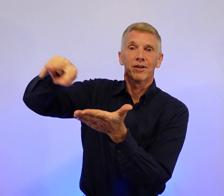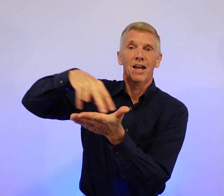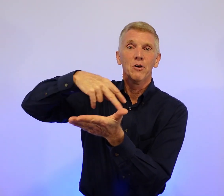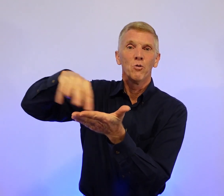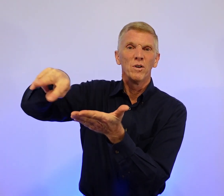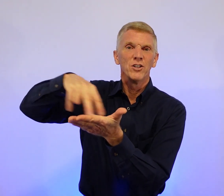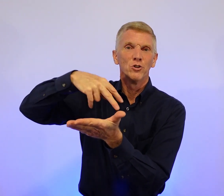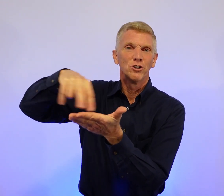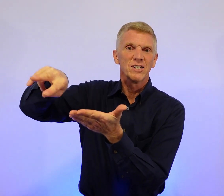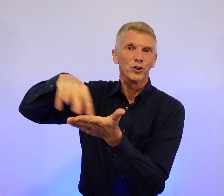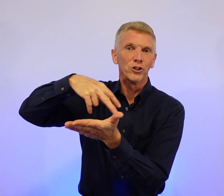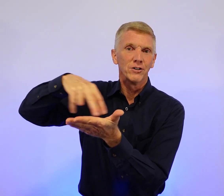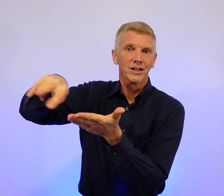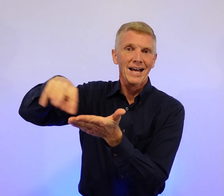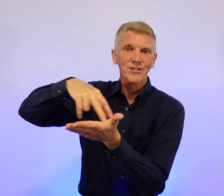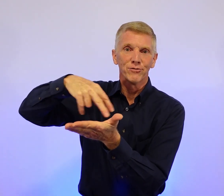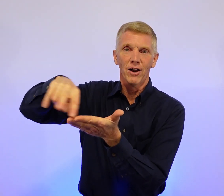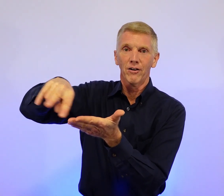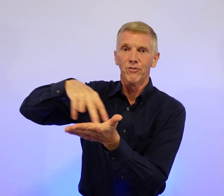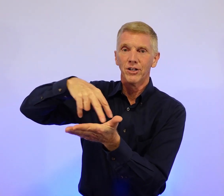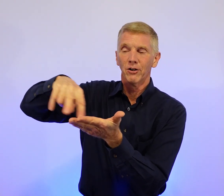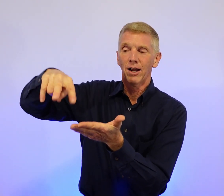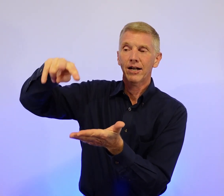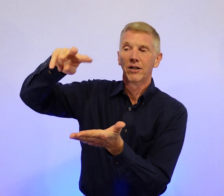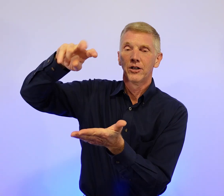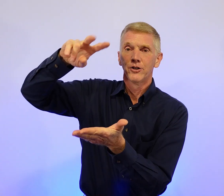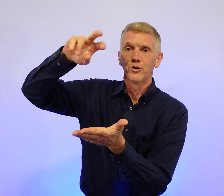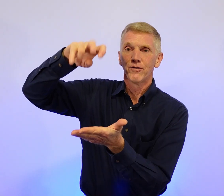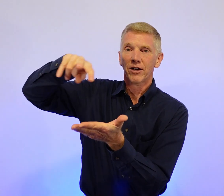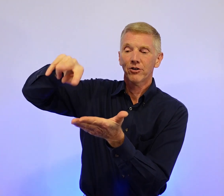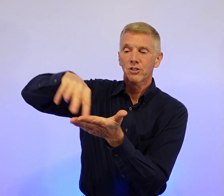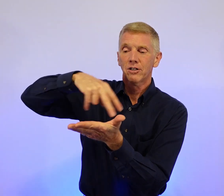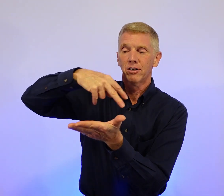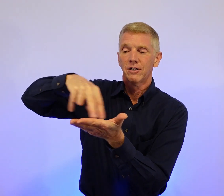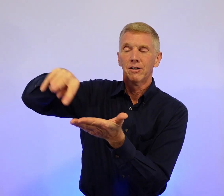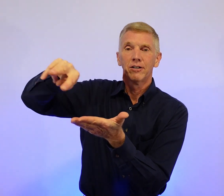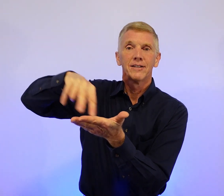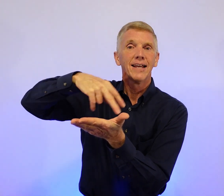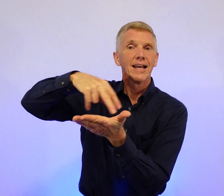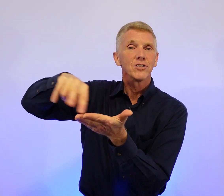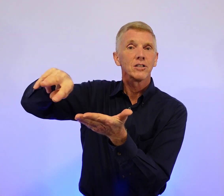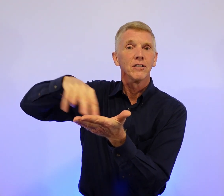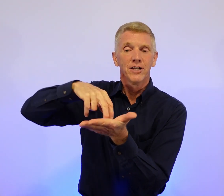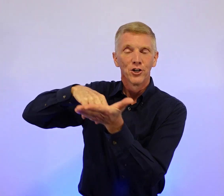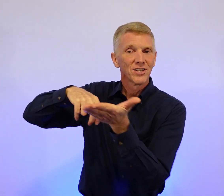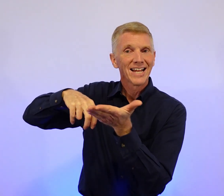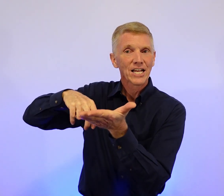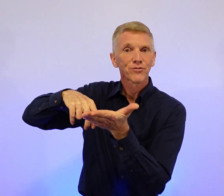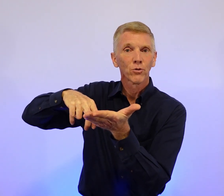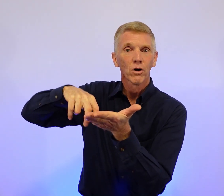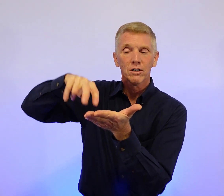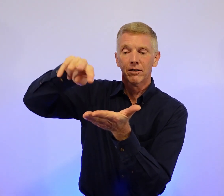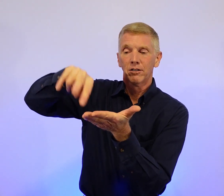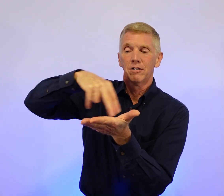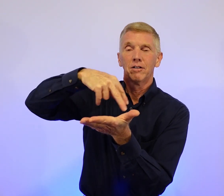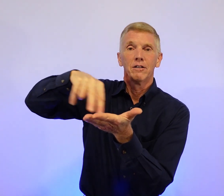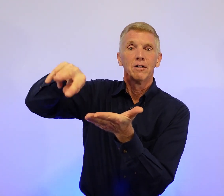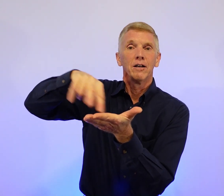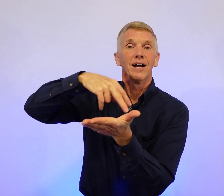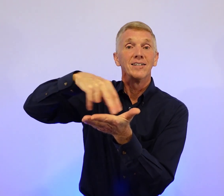Okay, you learned this earlier in the classifier video, right? 2 fingers to dance. Here's the dance floor. A